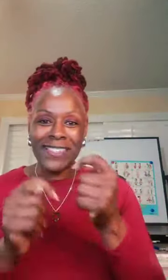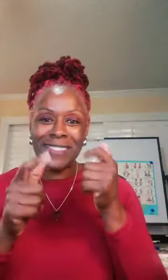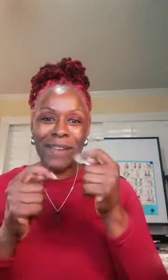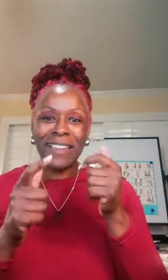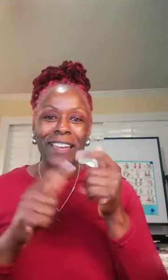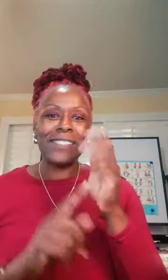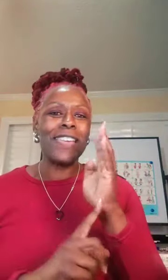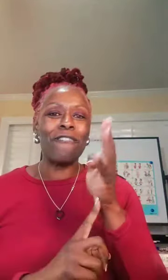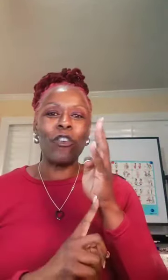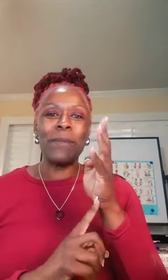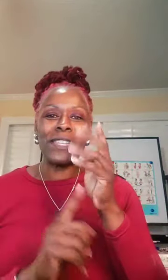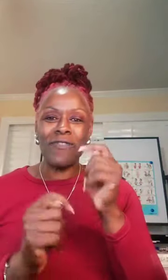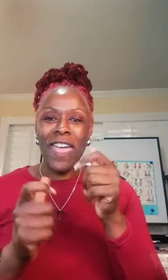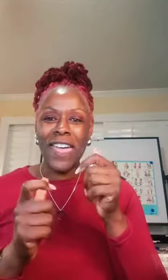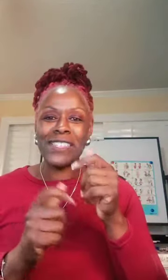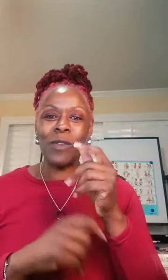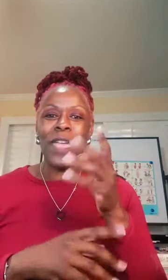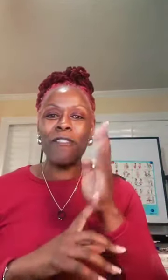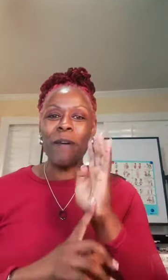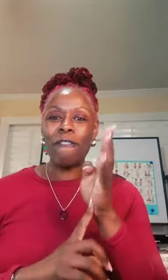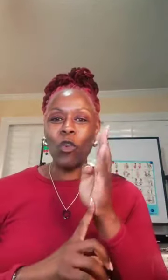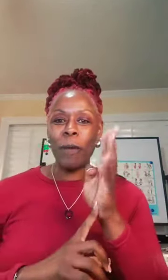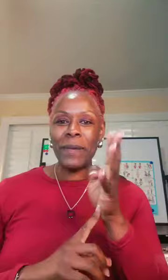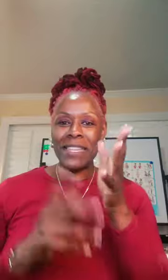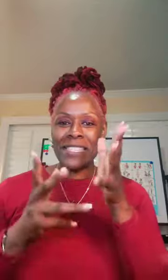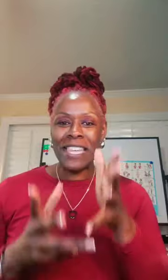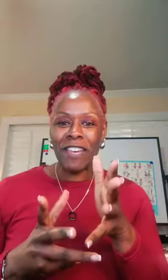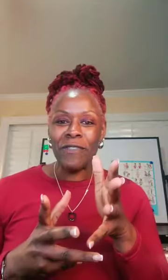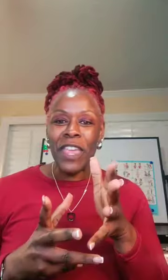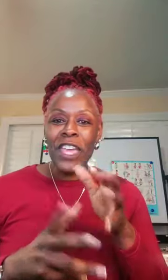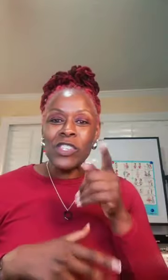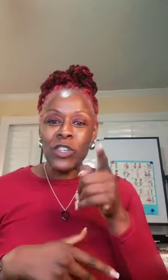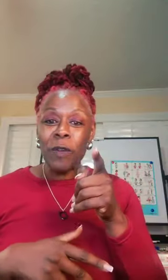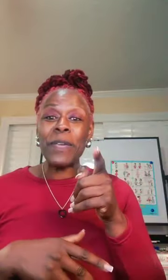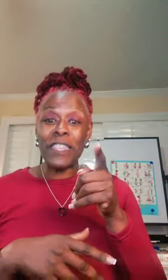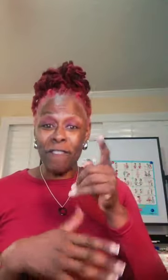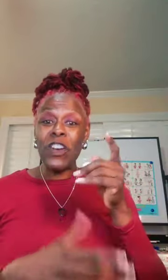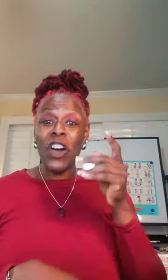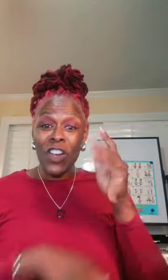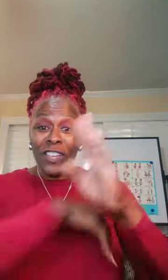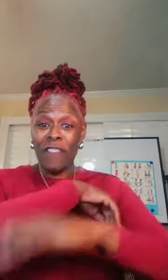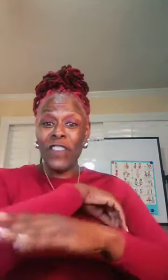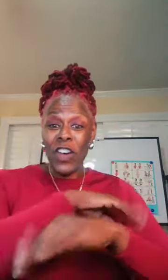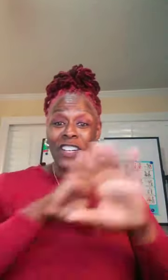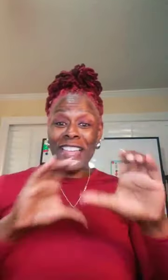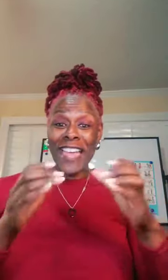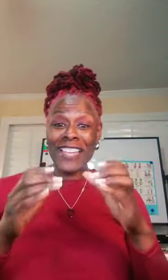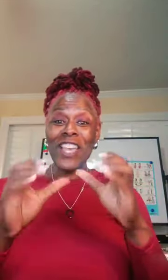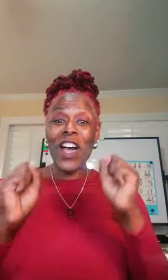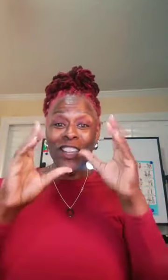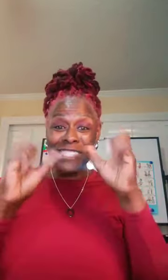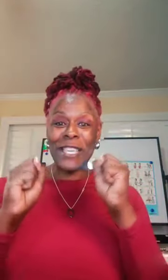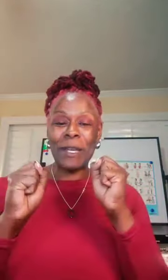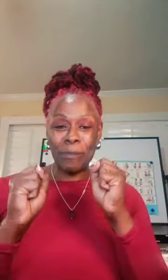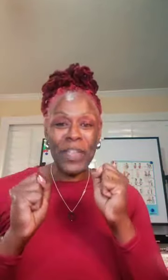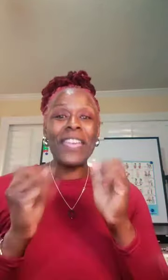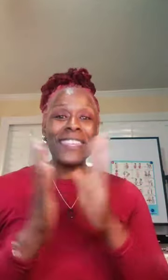My clock is like 4 minutes fast. So we have about 4 minutes left. So you'll be in the fall class. Awesome. Yes,